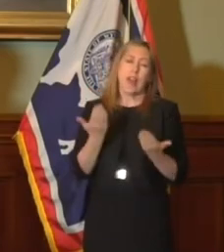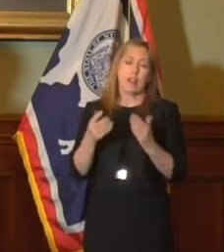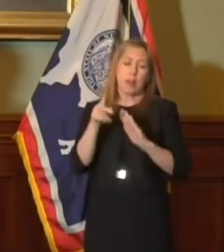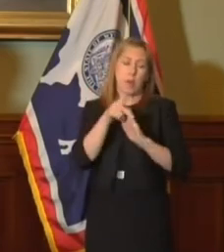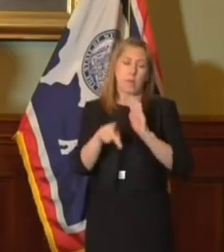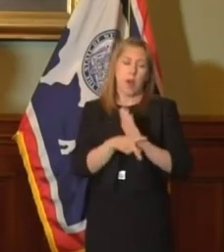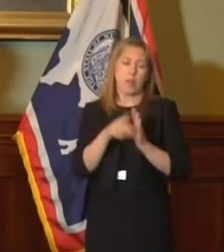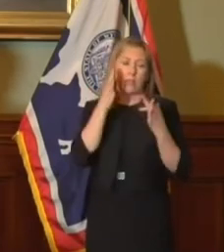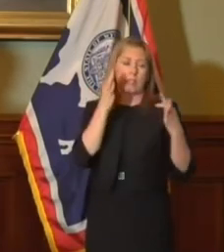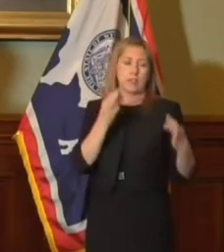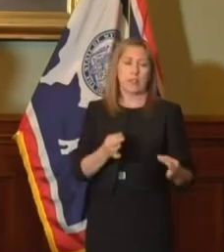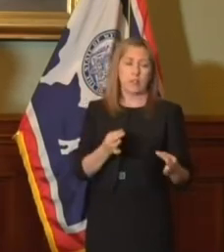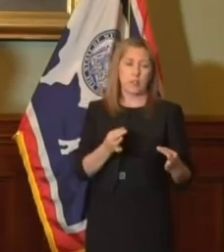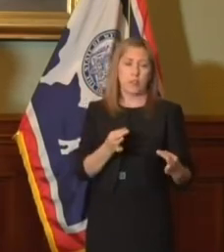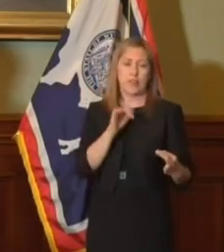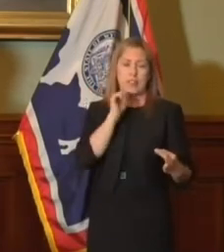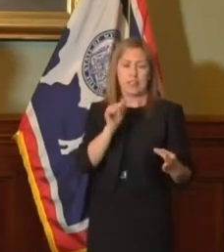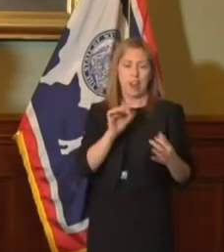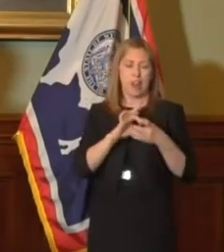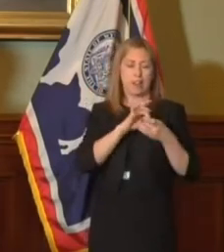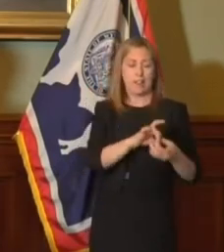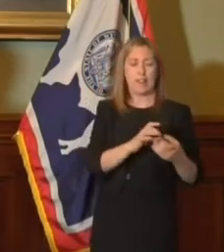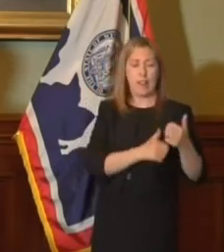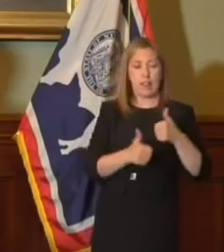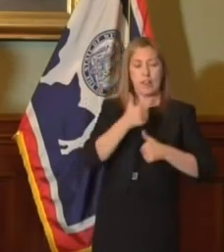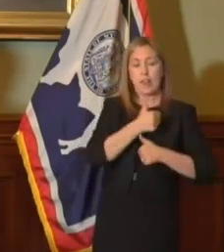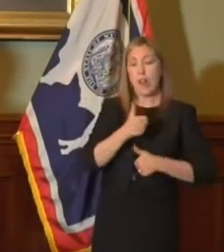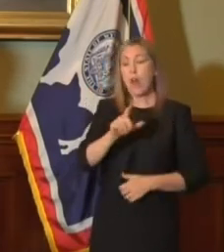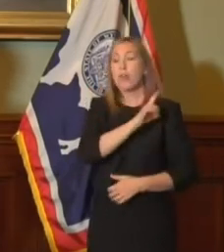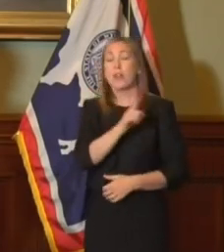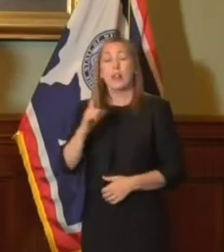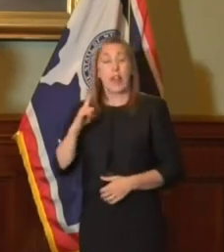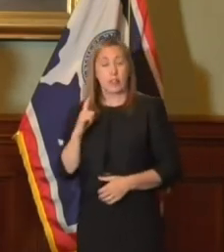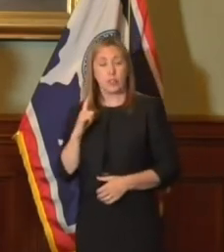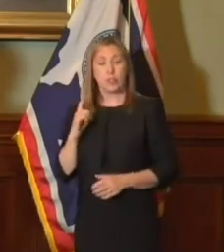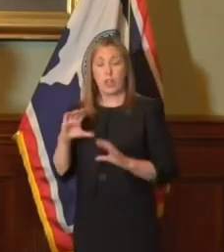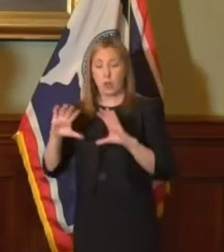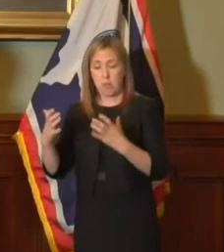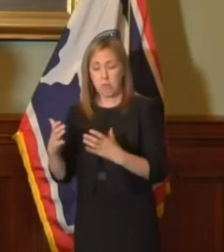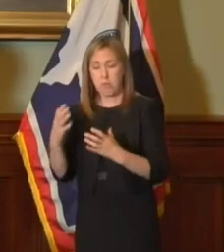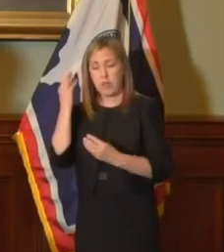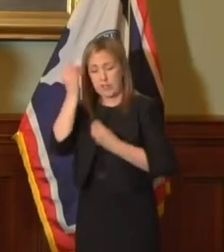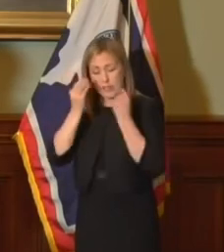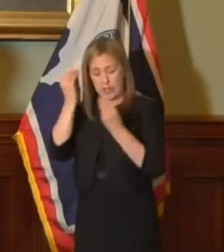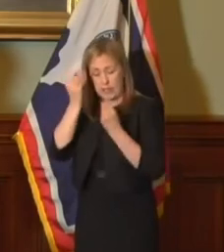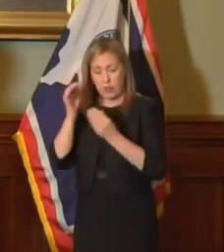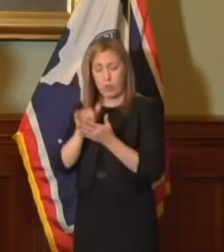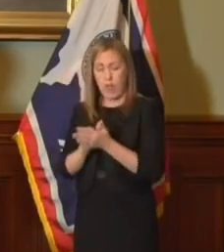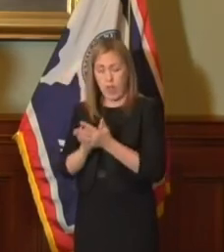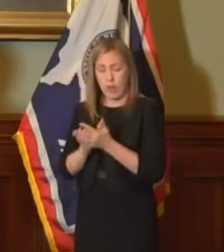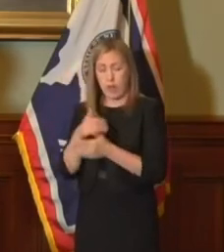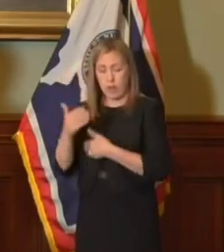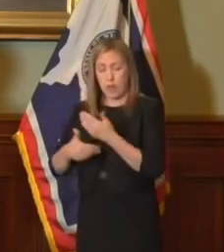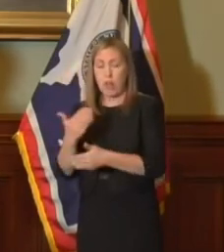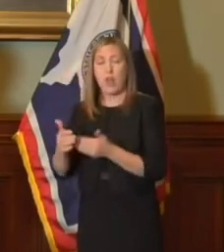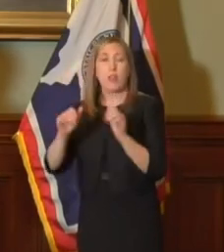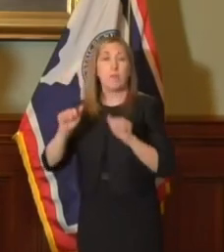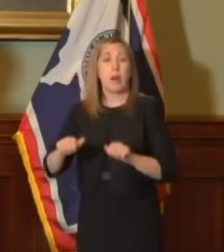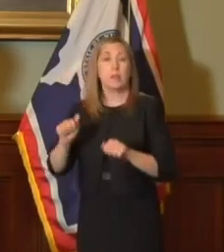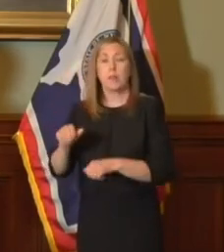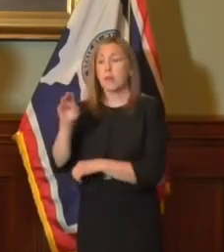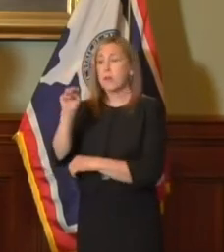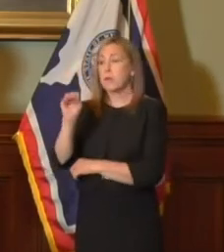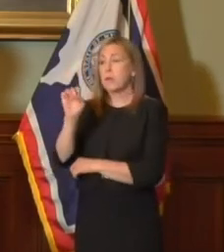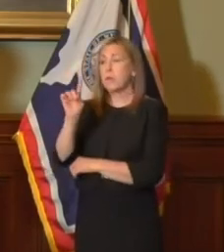beyond the role of the executive branch. While the legislature has considered a number of solutions before the crisis, like the possibility of